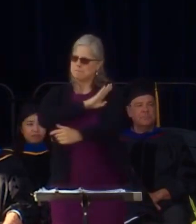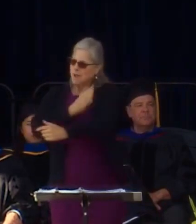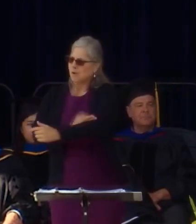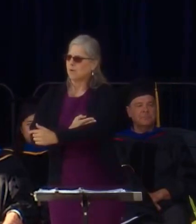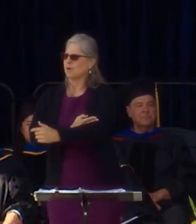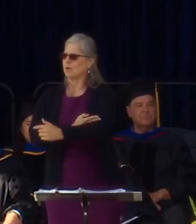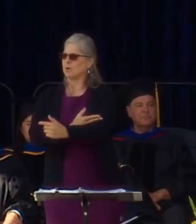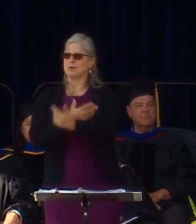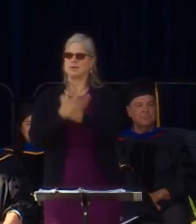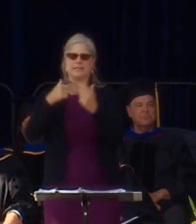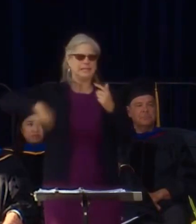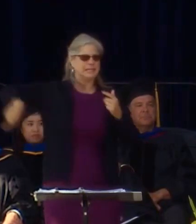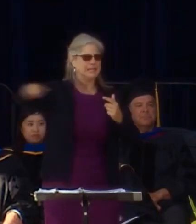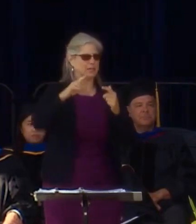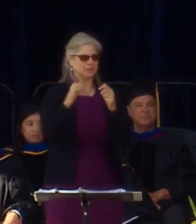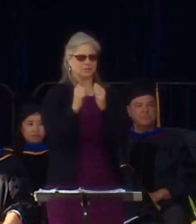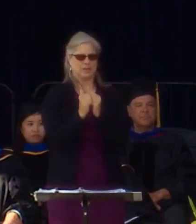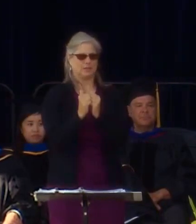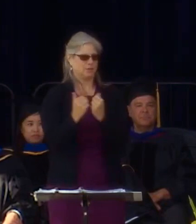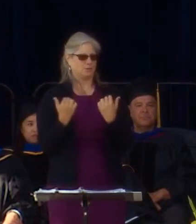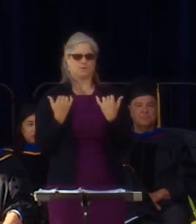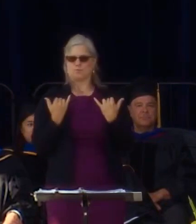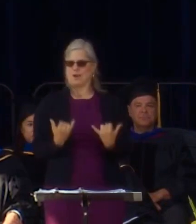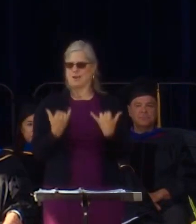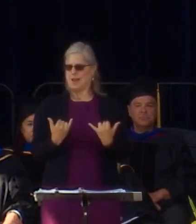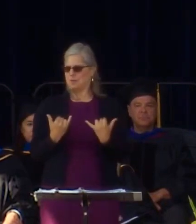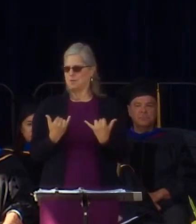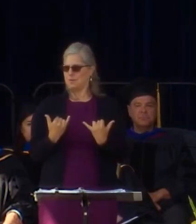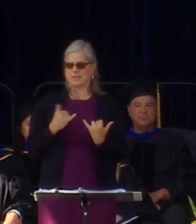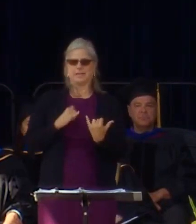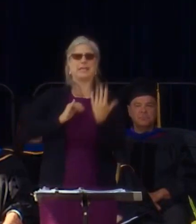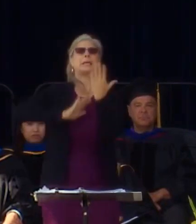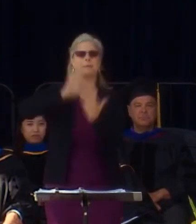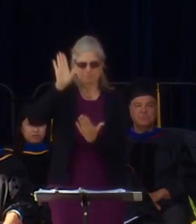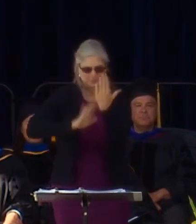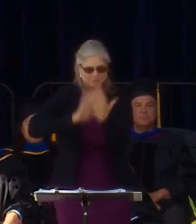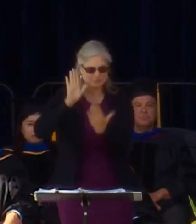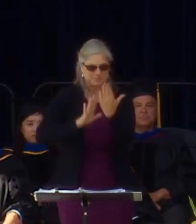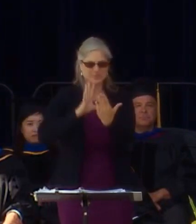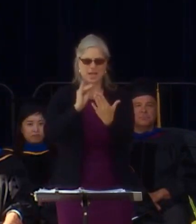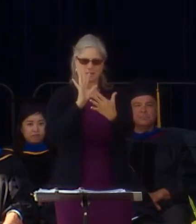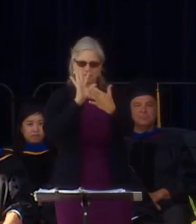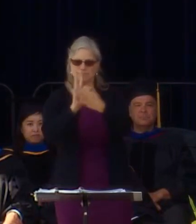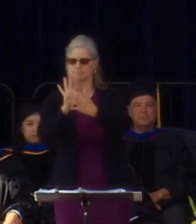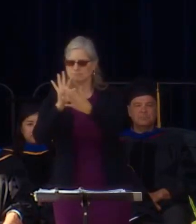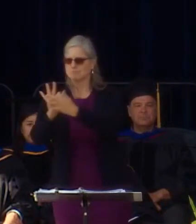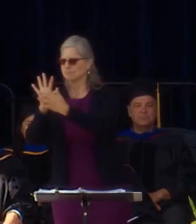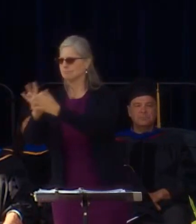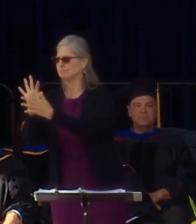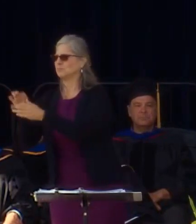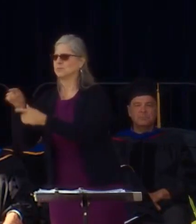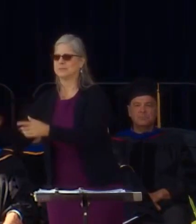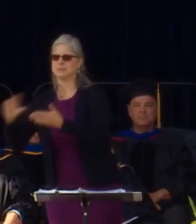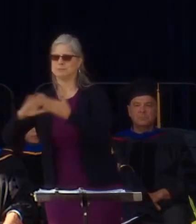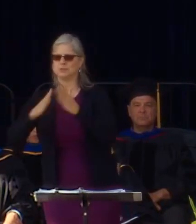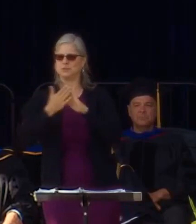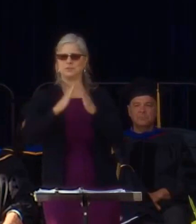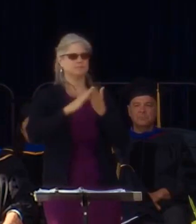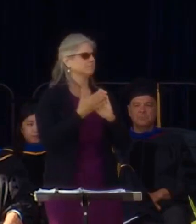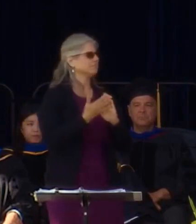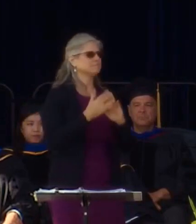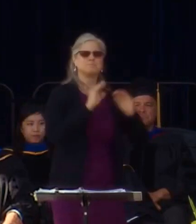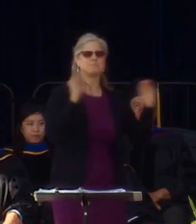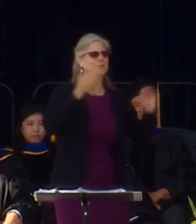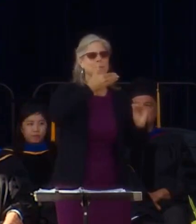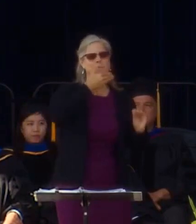of being here together right now, in person, and connecting with this community. There's